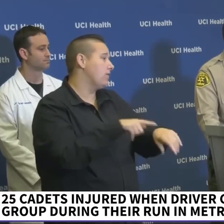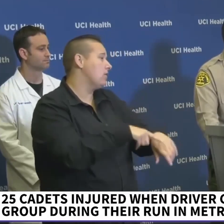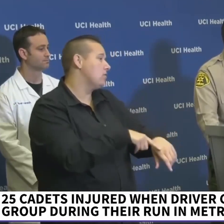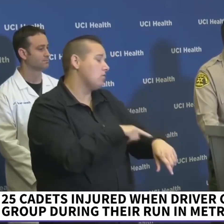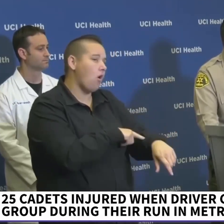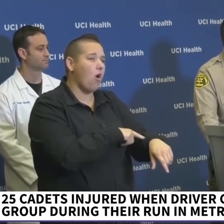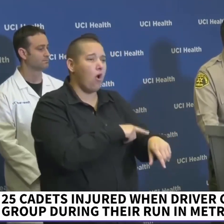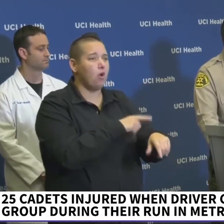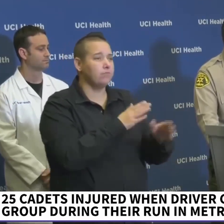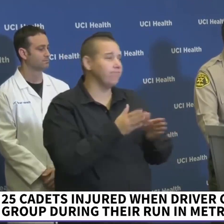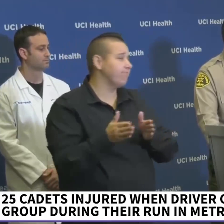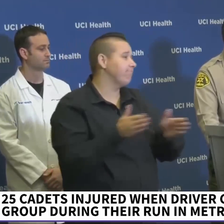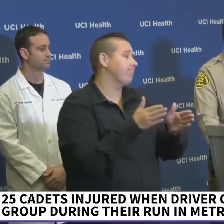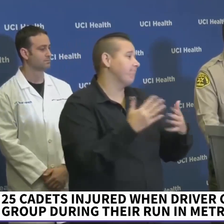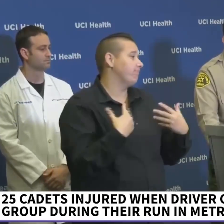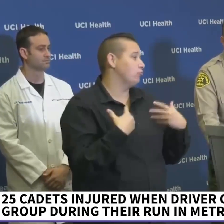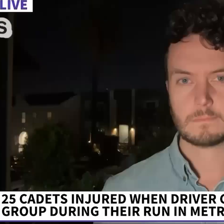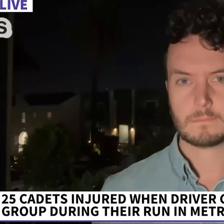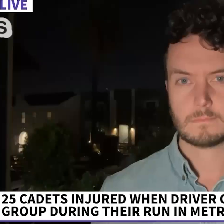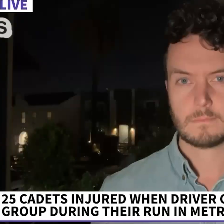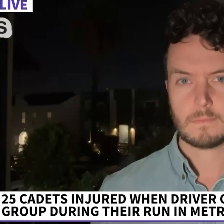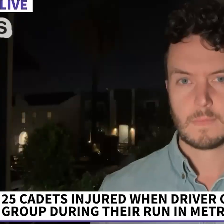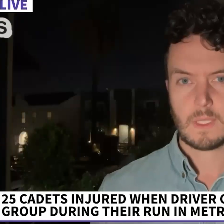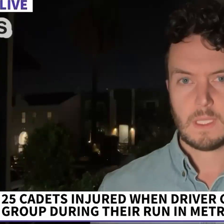have a long road to recovery.